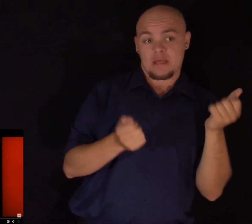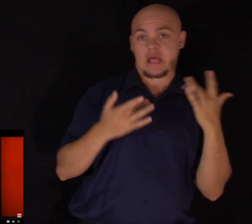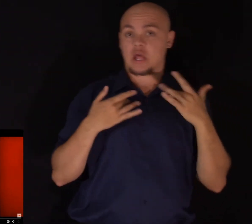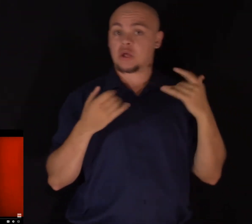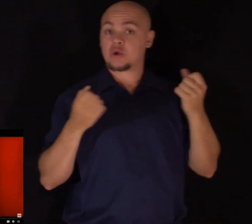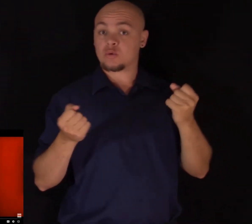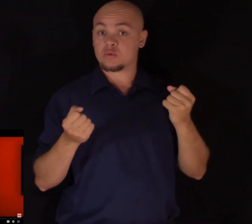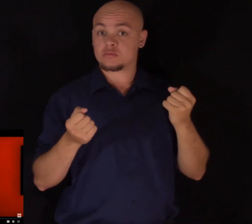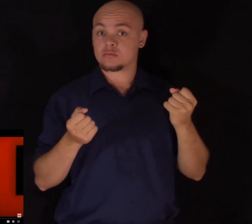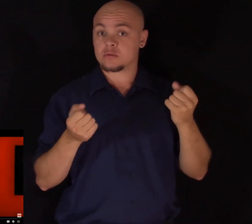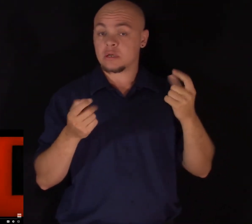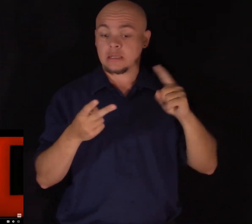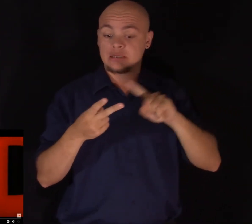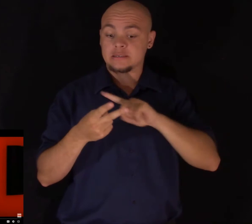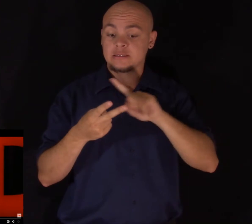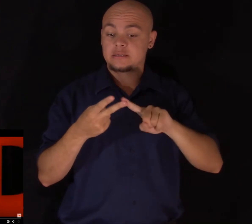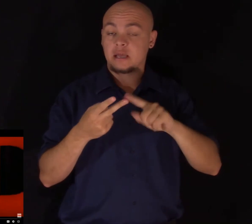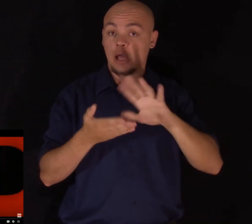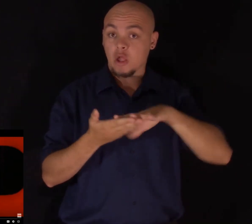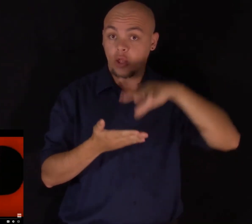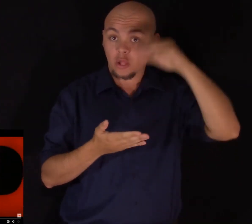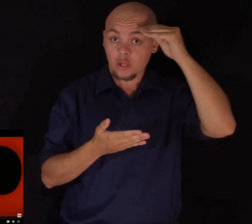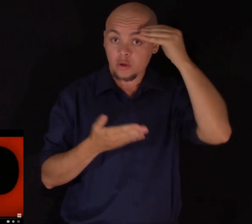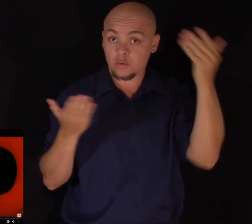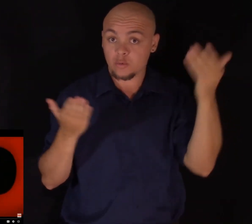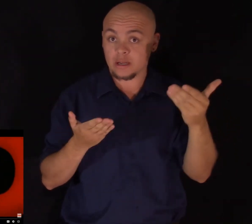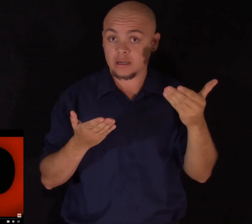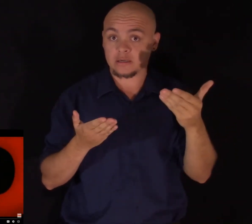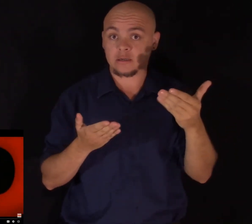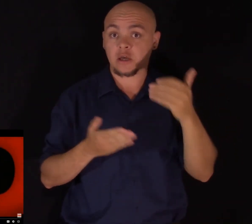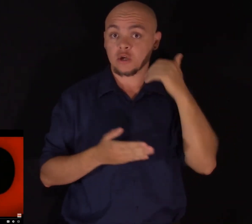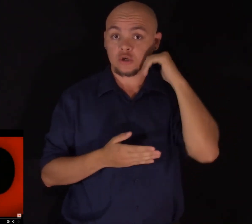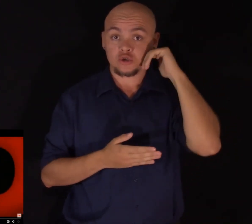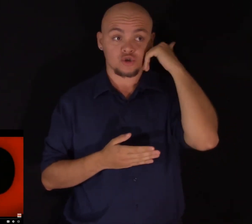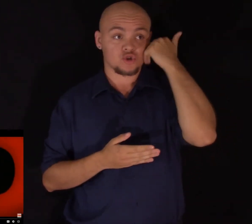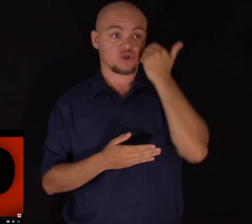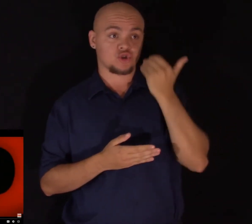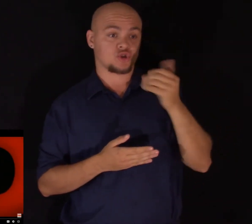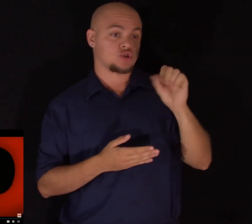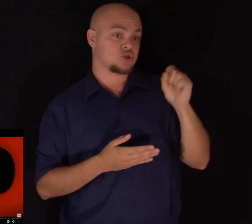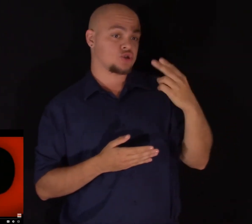is this: we have to talk about shame.